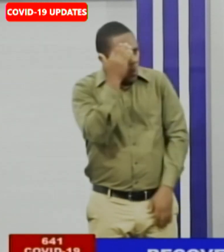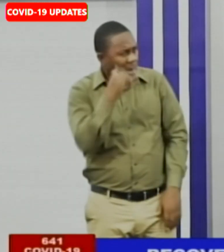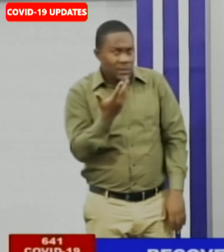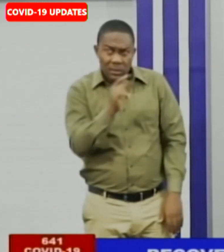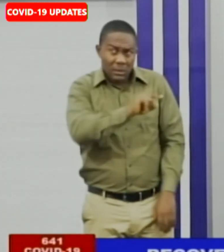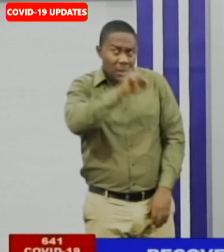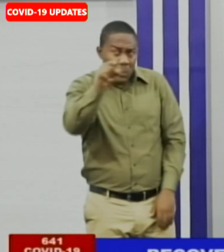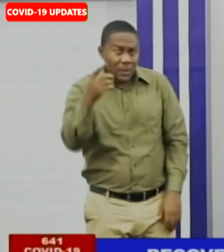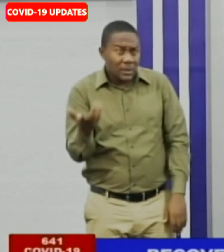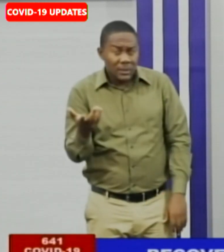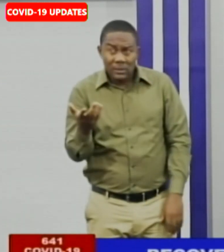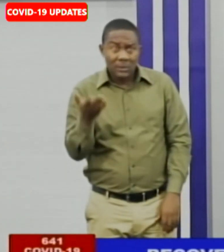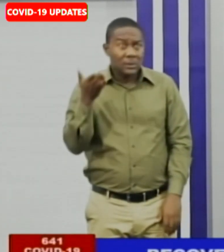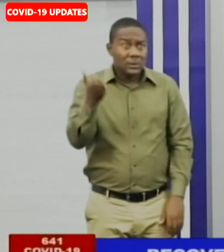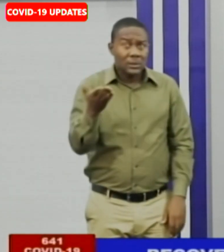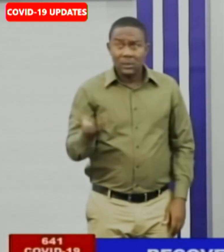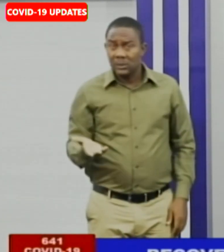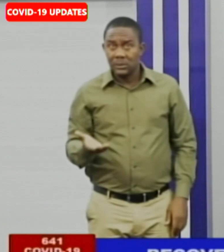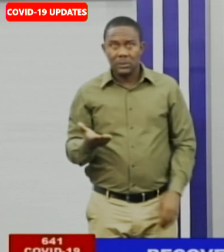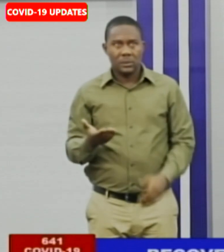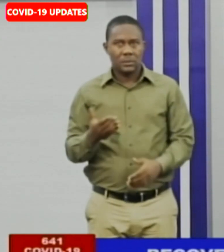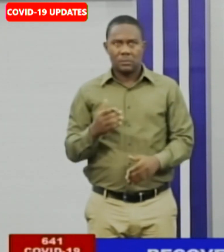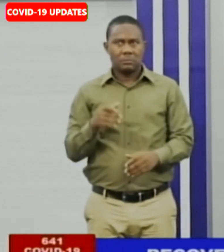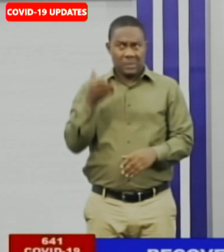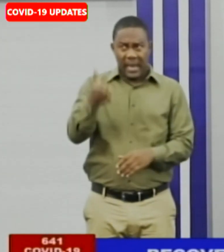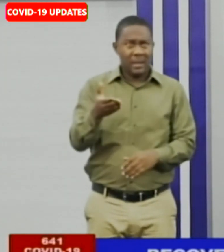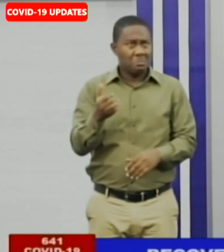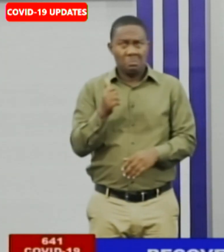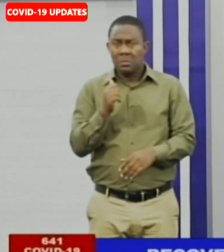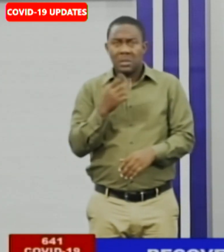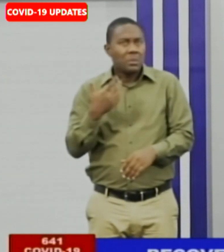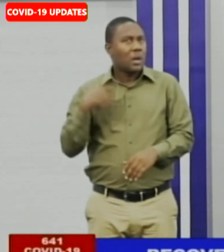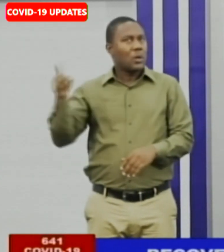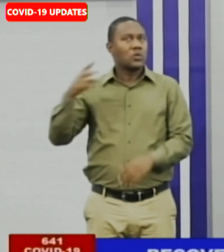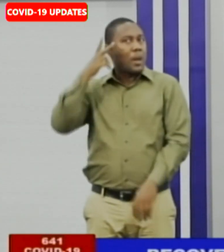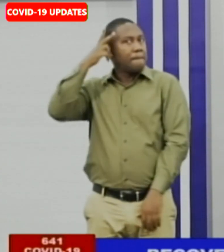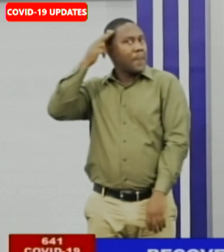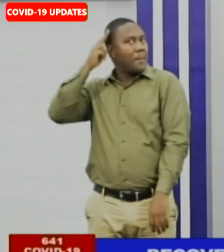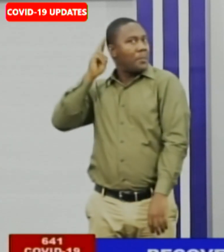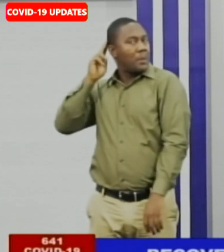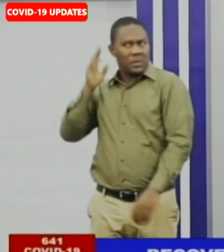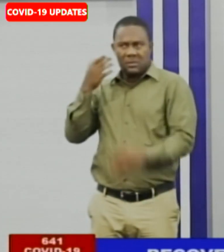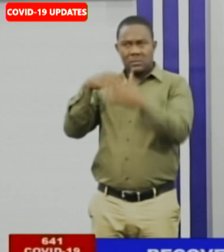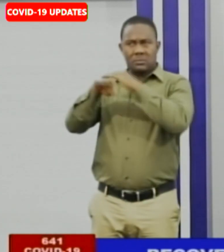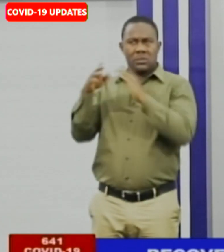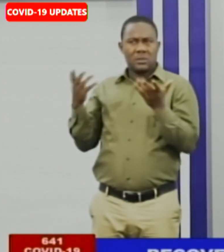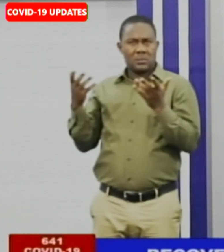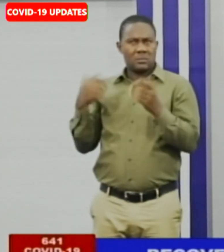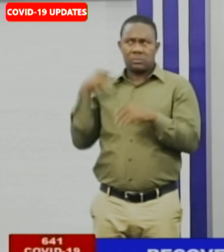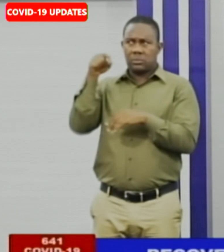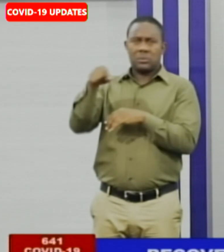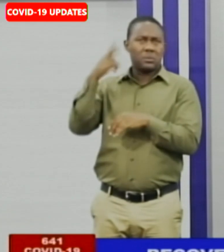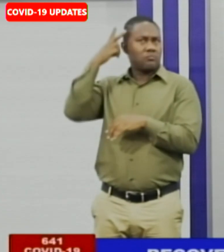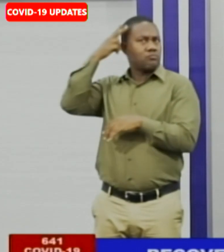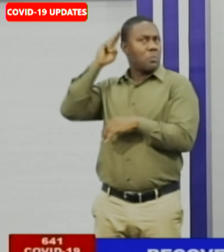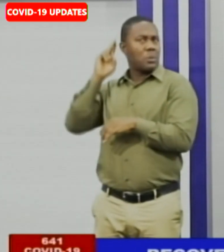there, if the thing is there, they'll say it is not there. I can remember I was going to barber my hair. I don't go out. One day I want to go and just barber